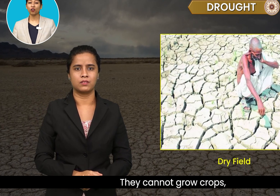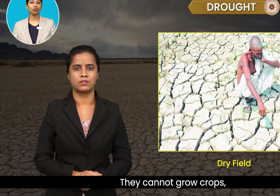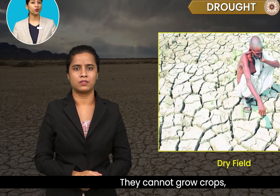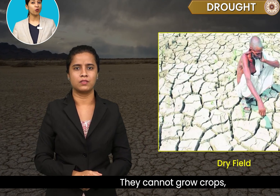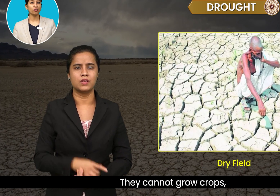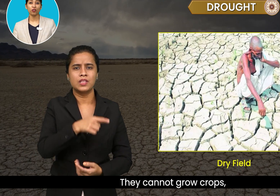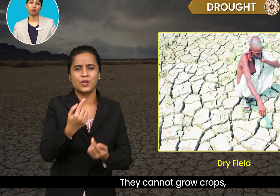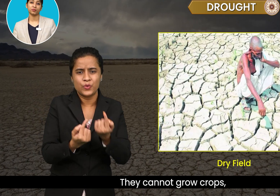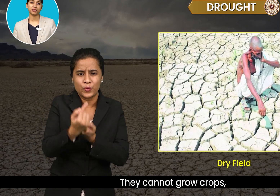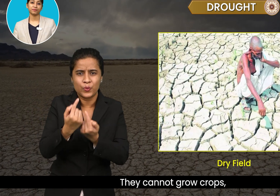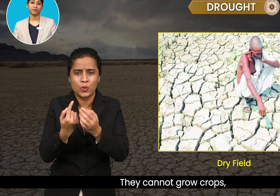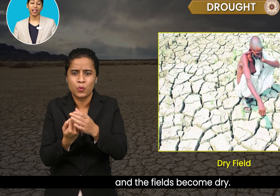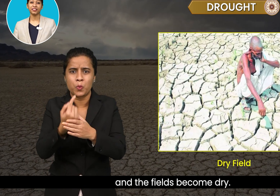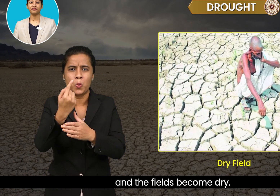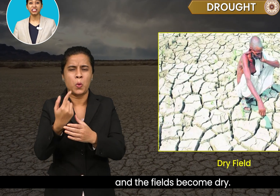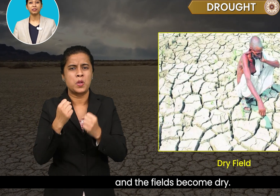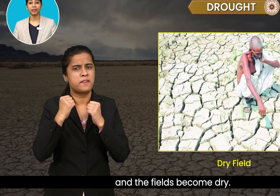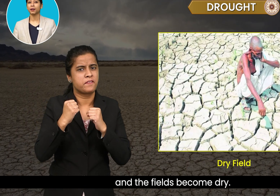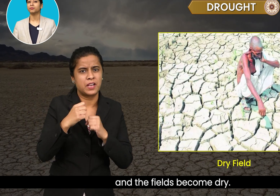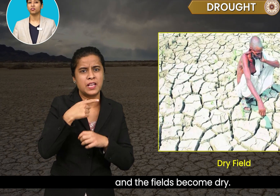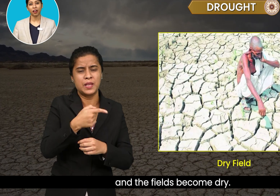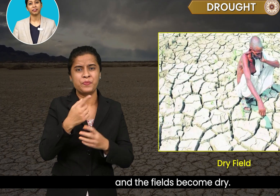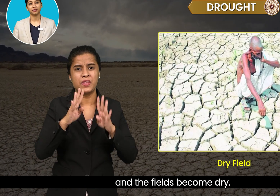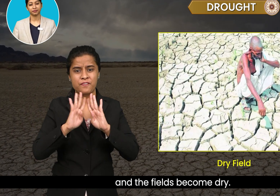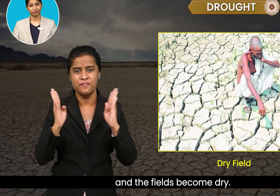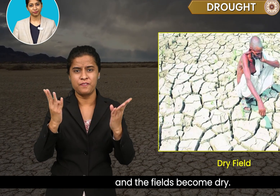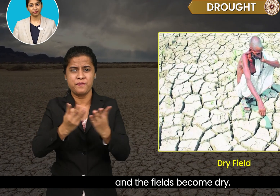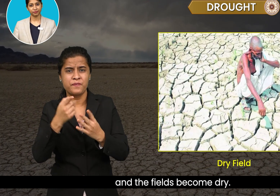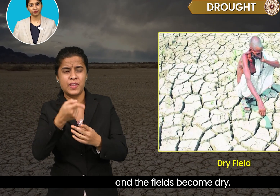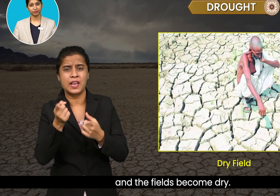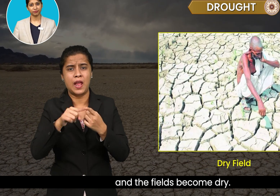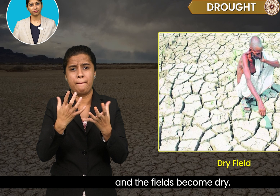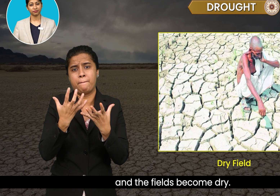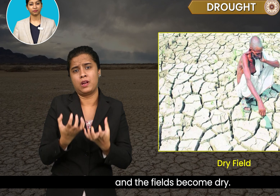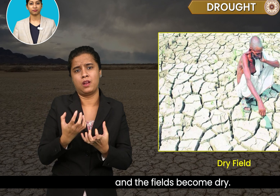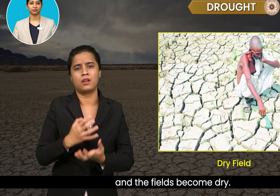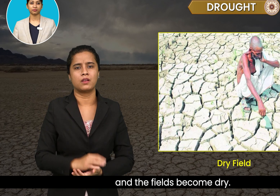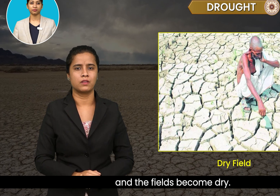They cannot grow crops and the fields become dry.